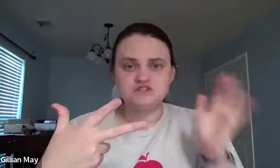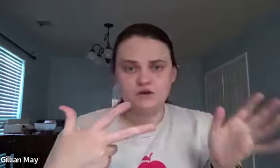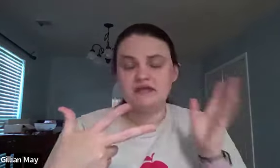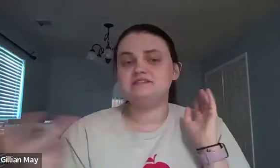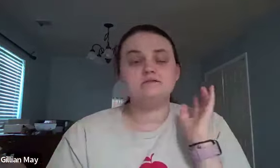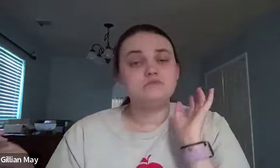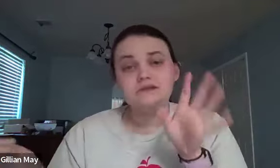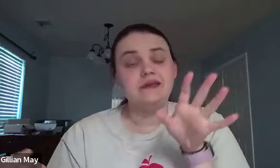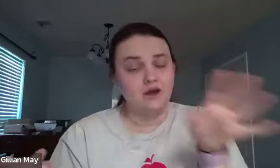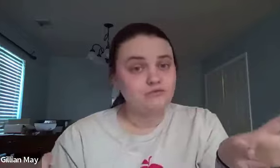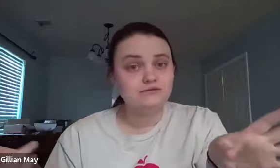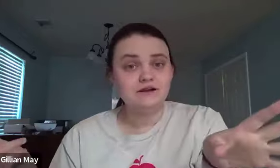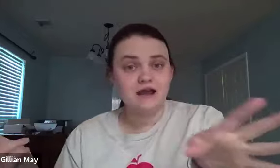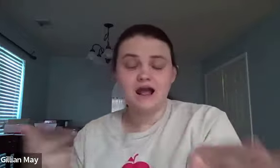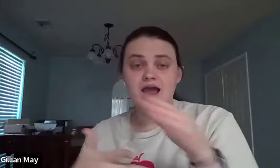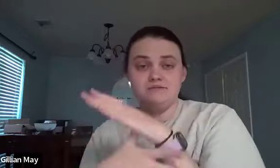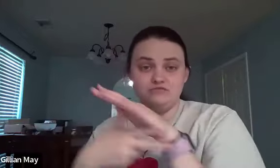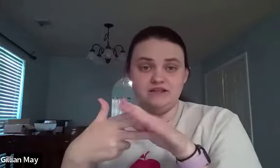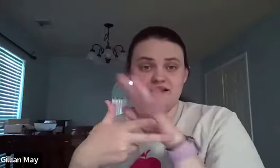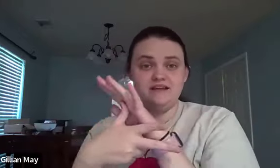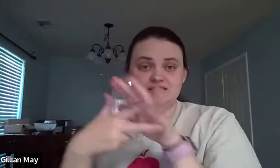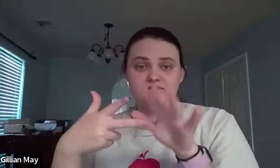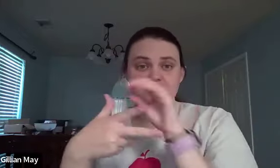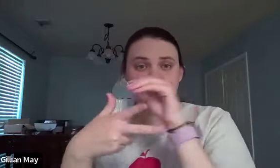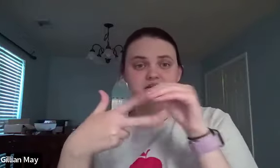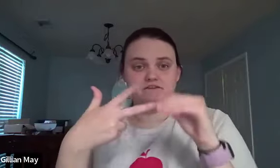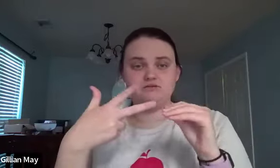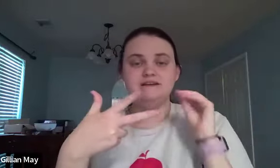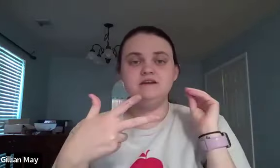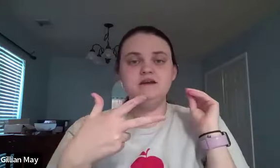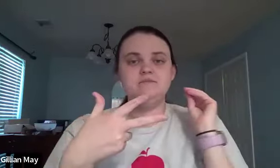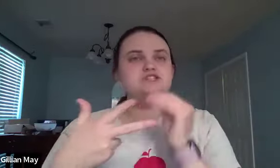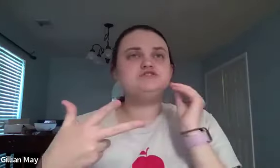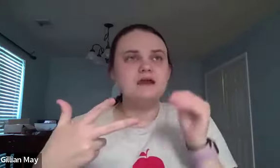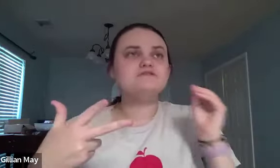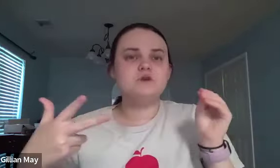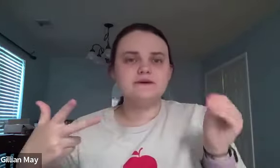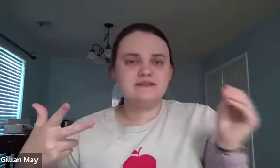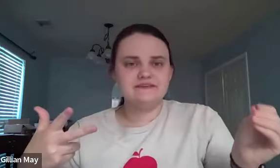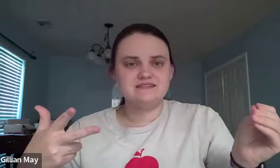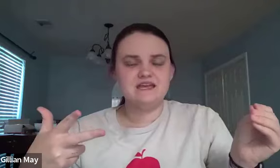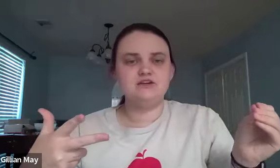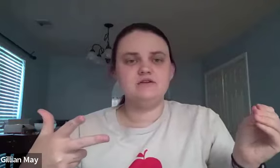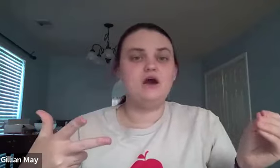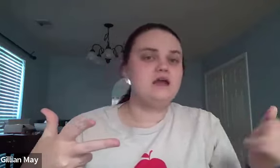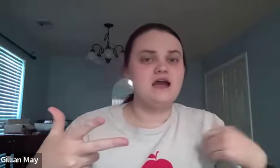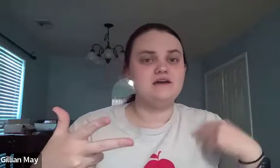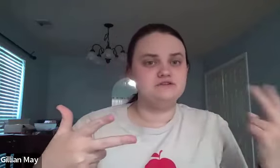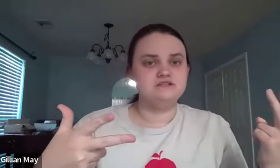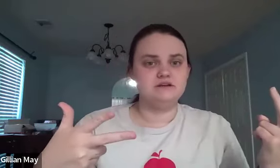So it's really helpful. I really like it. It's a very good like visual because you don't have to worry about like that saying, you know, like, oh yeah, I have 2